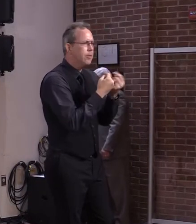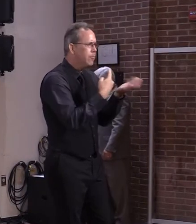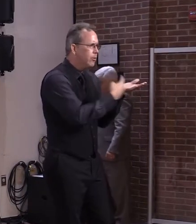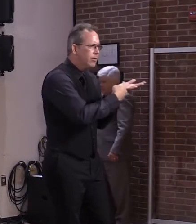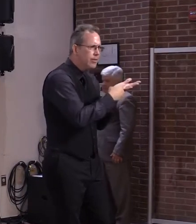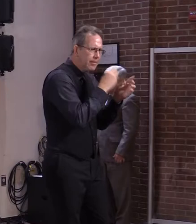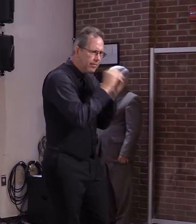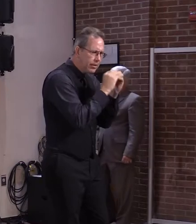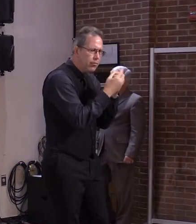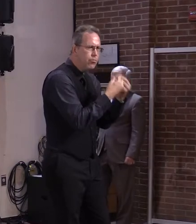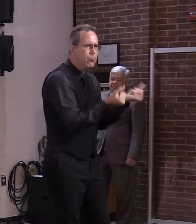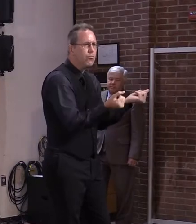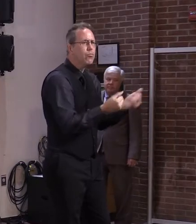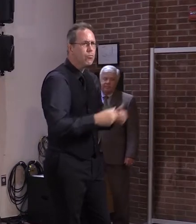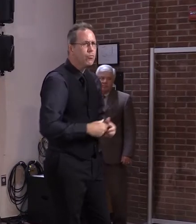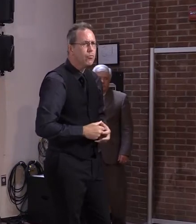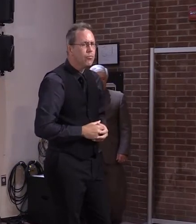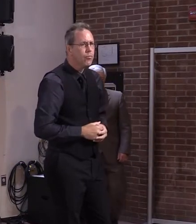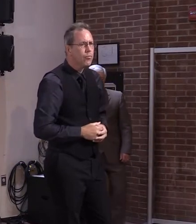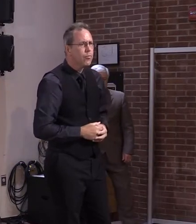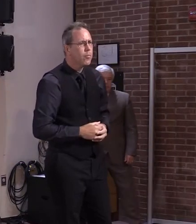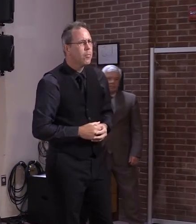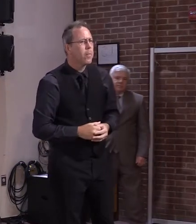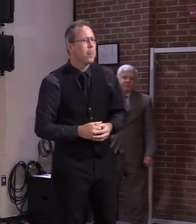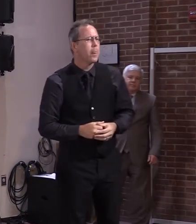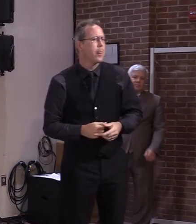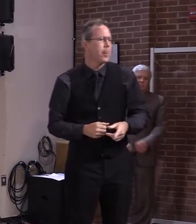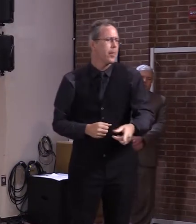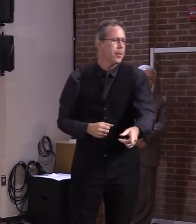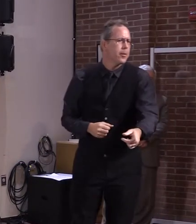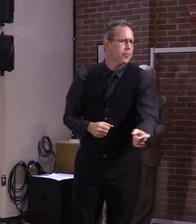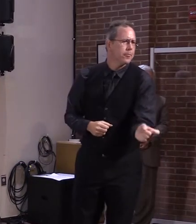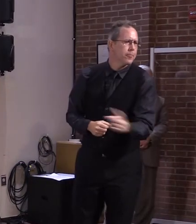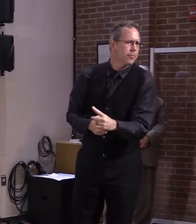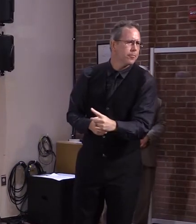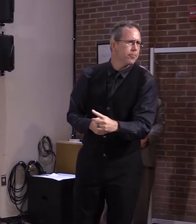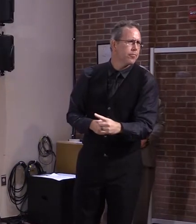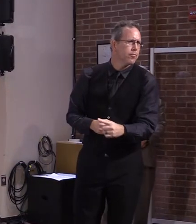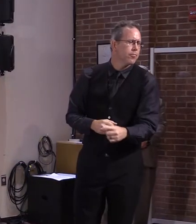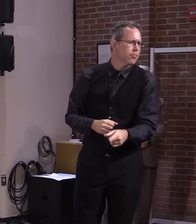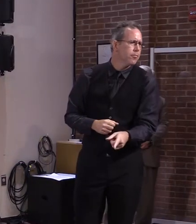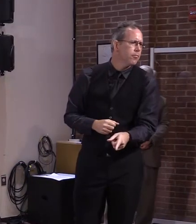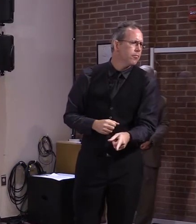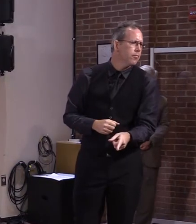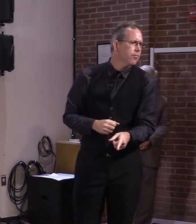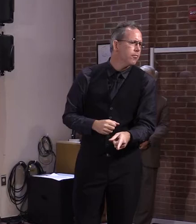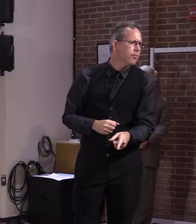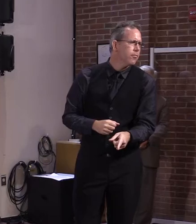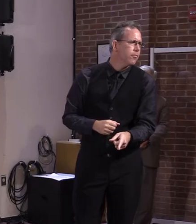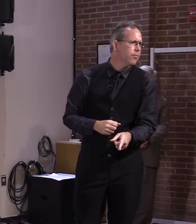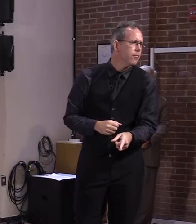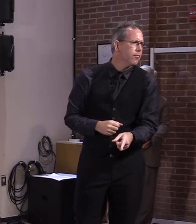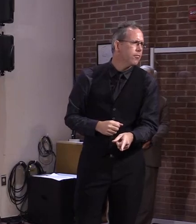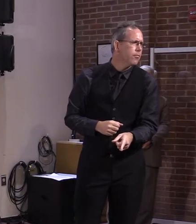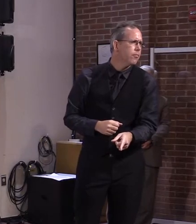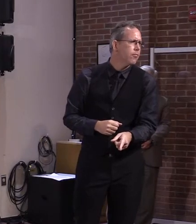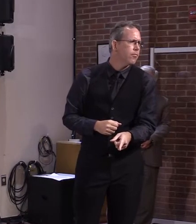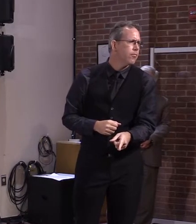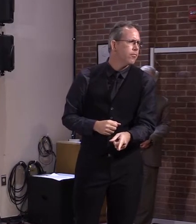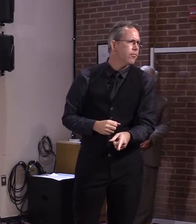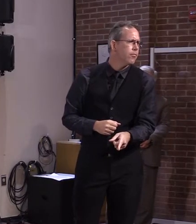Commissioners, the system, is it named for your boat, or was a boat named for the